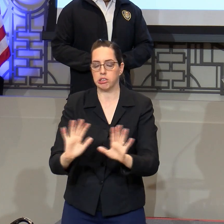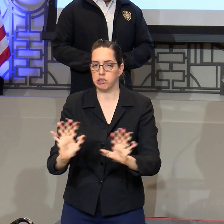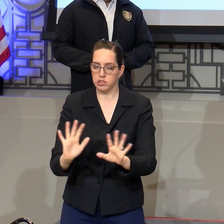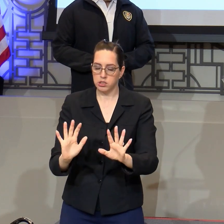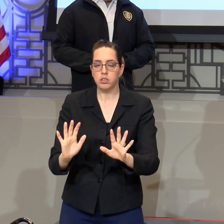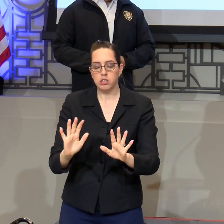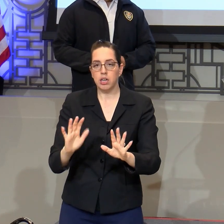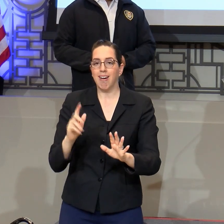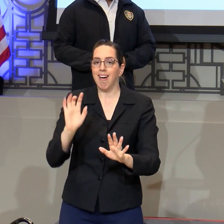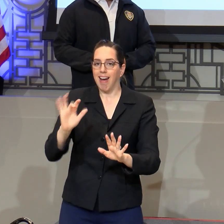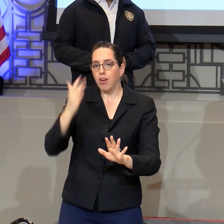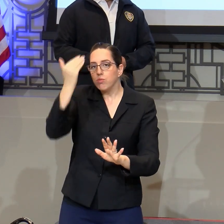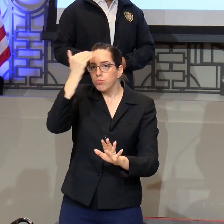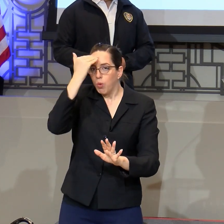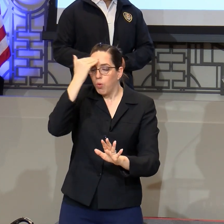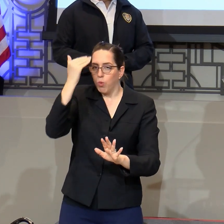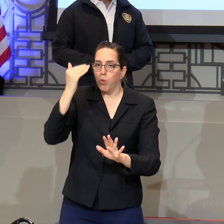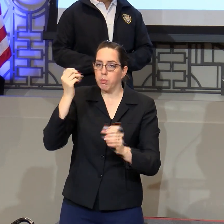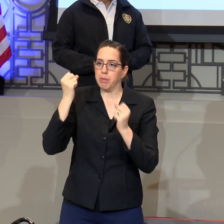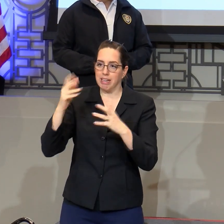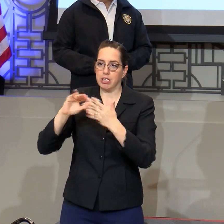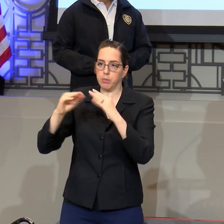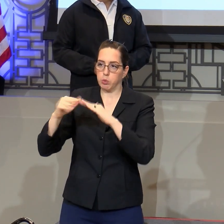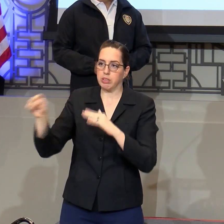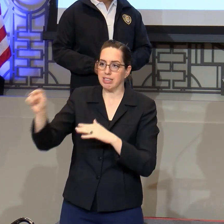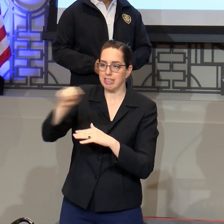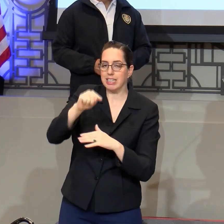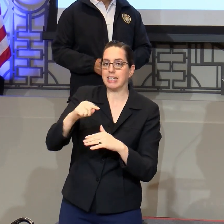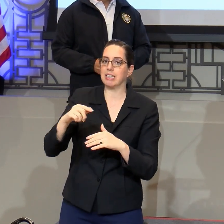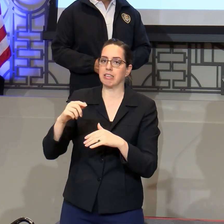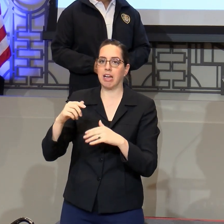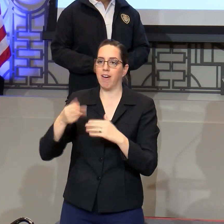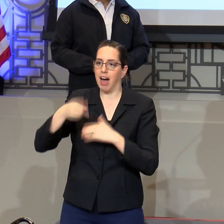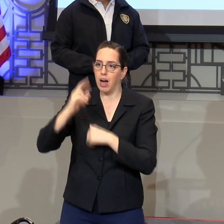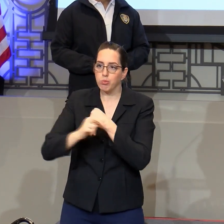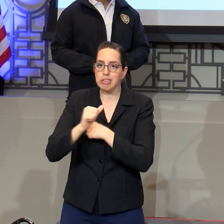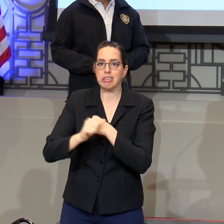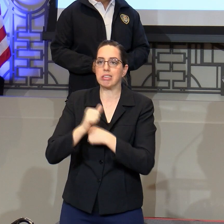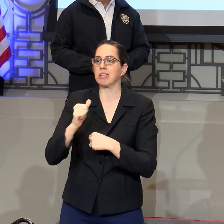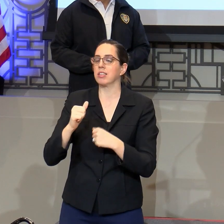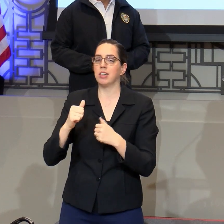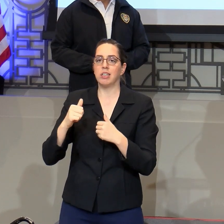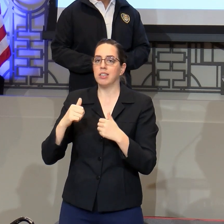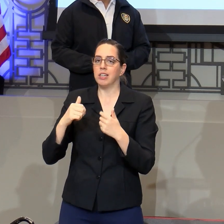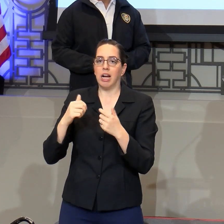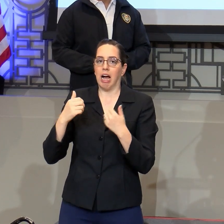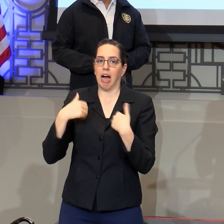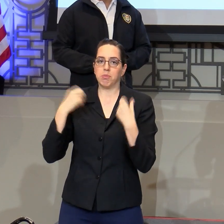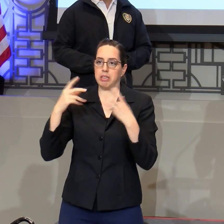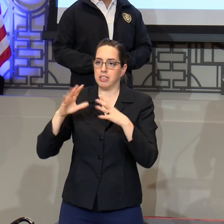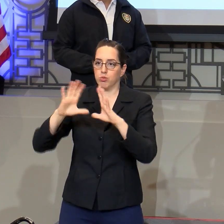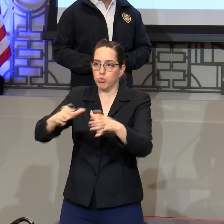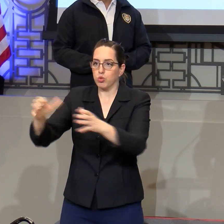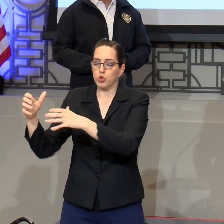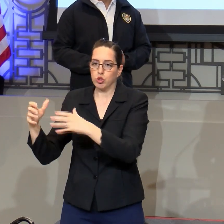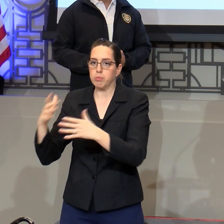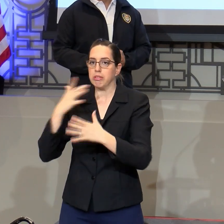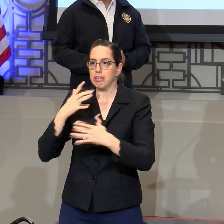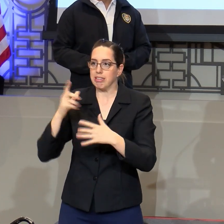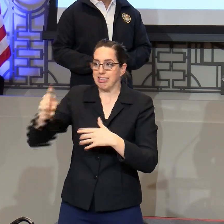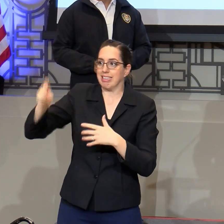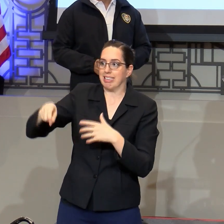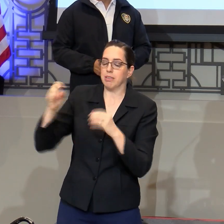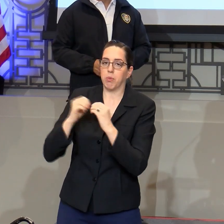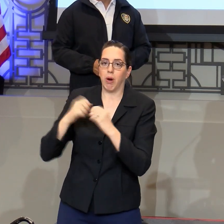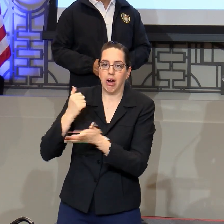sensitive to the vulnerable communities, at-risk communities, populations in the city of Houston. We will